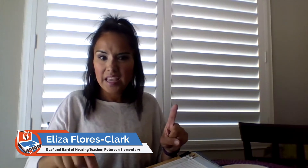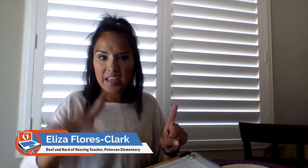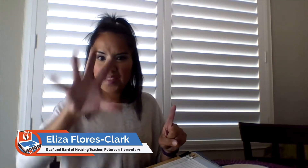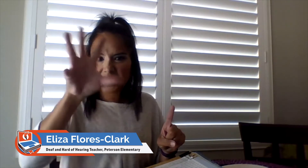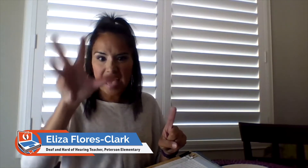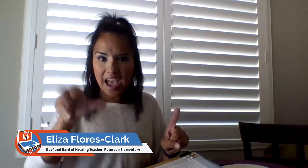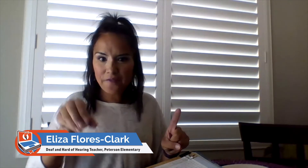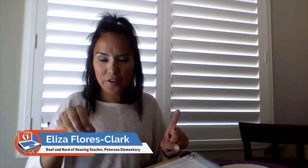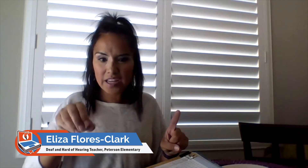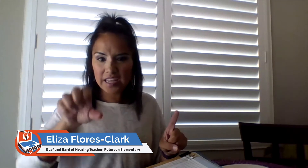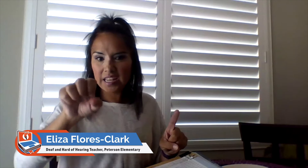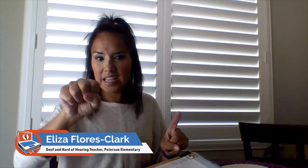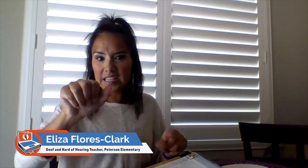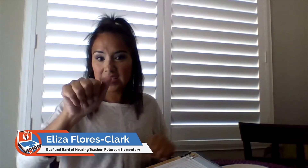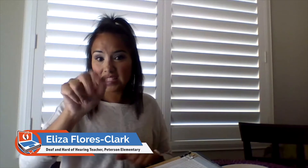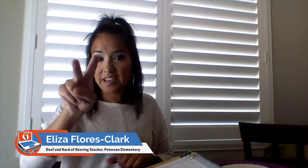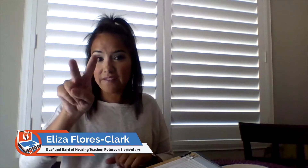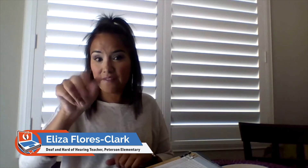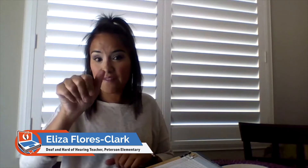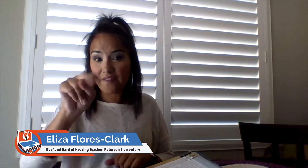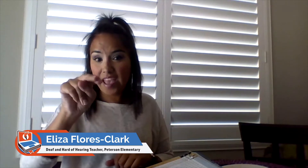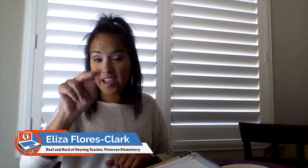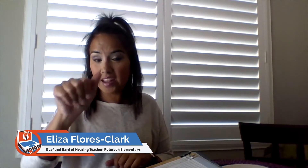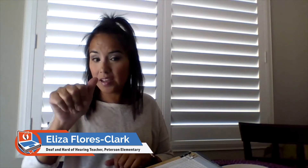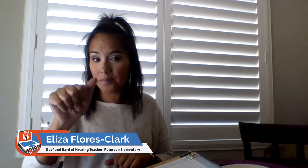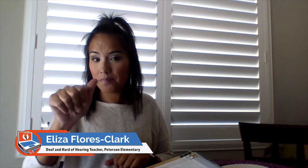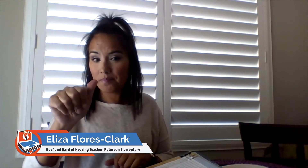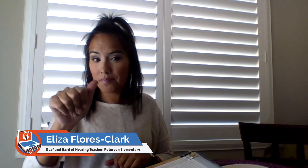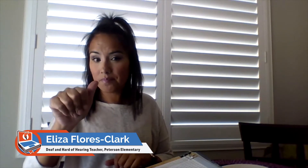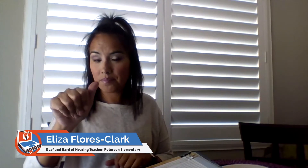In this African savanna,